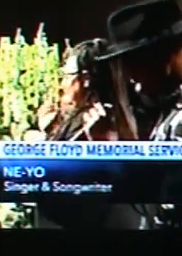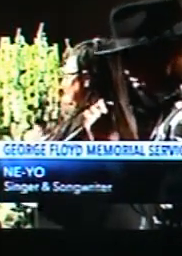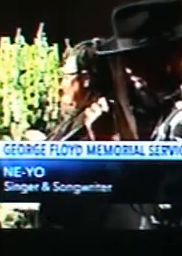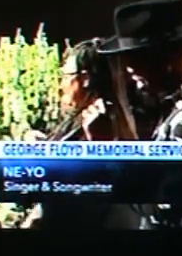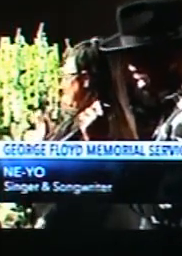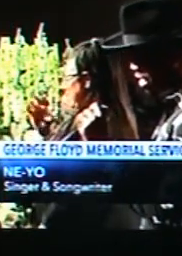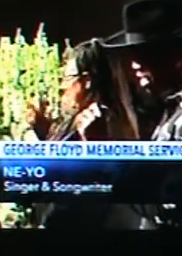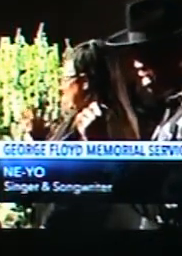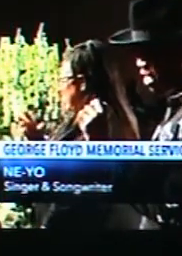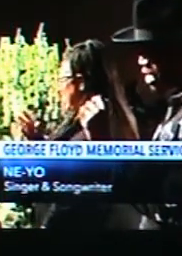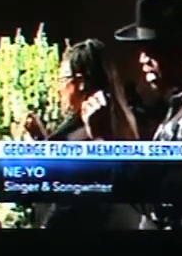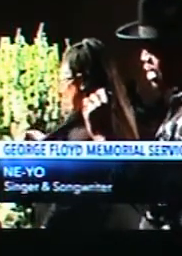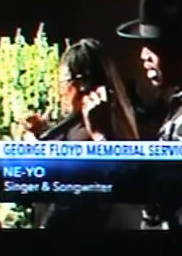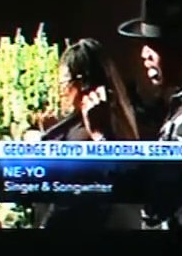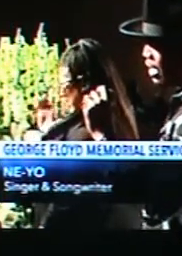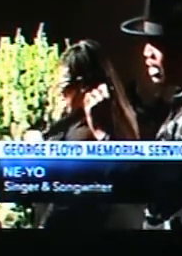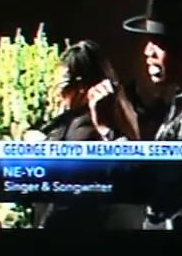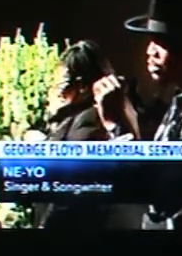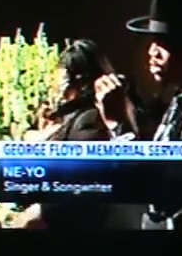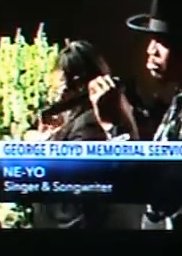And I'll